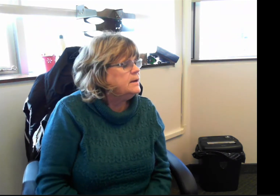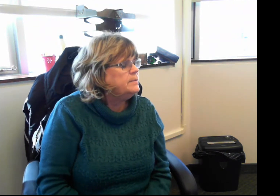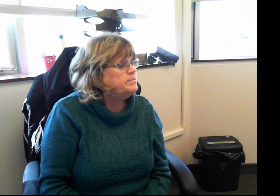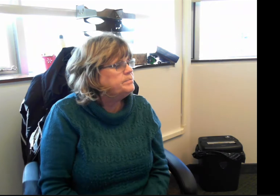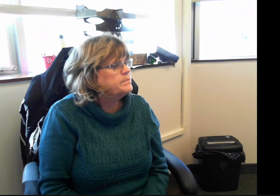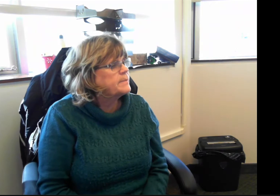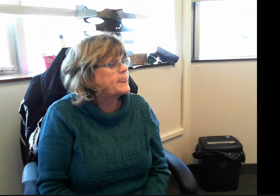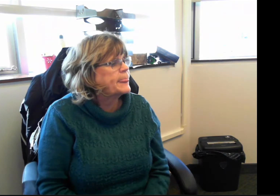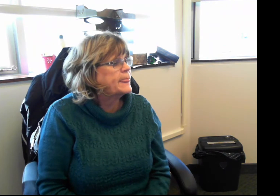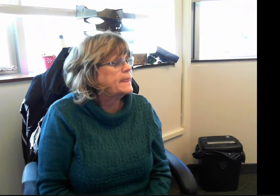Okay.